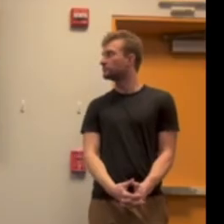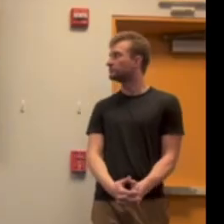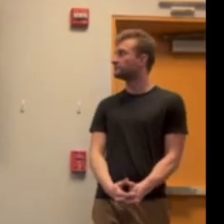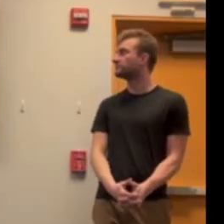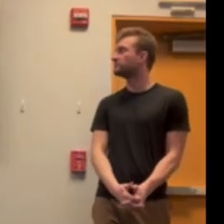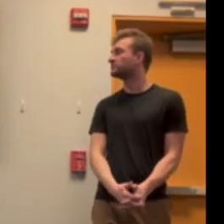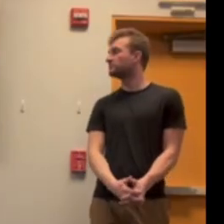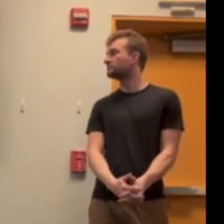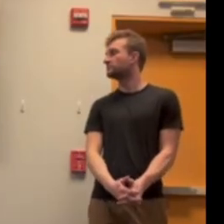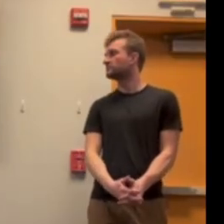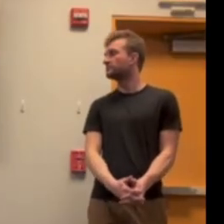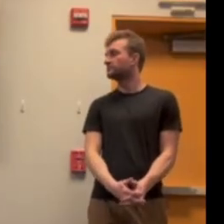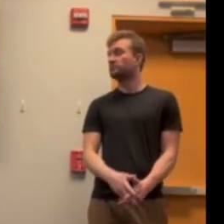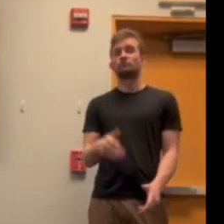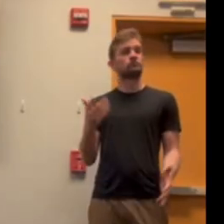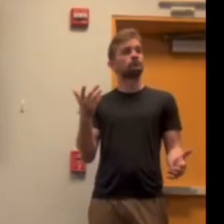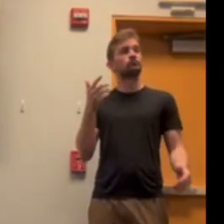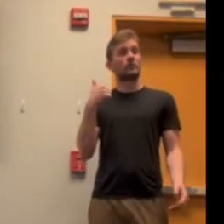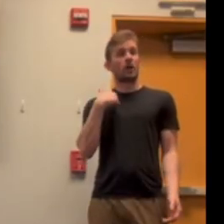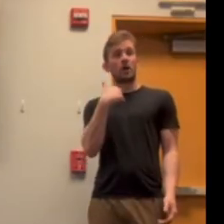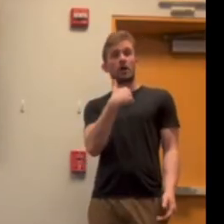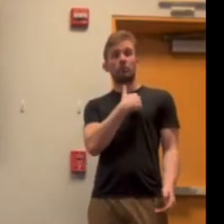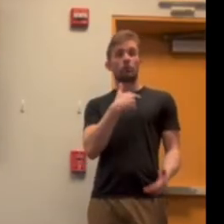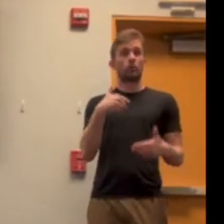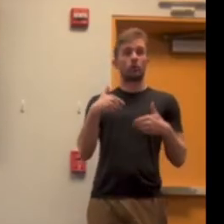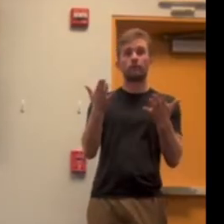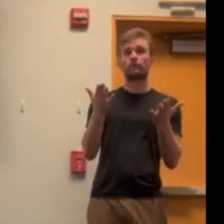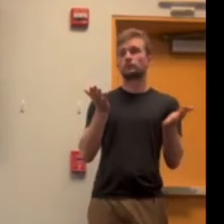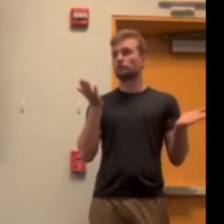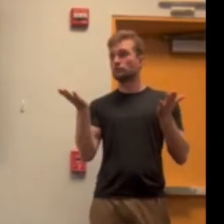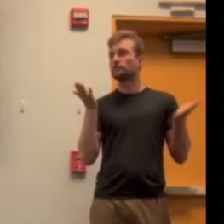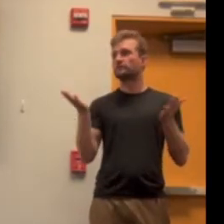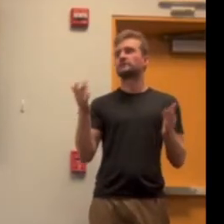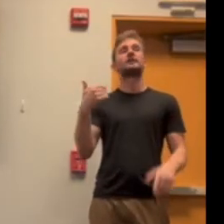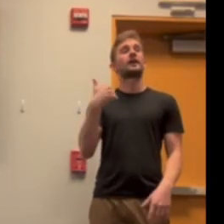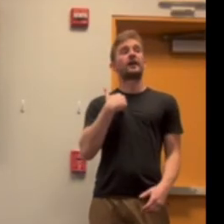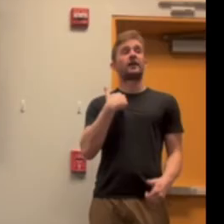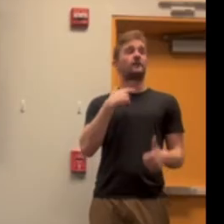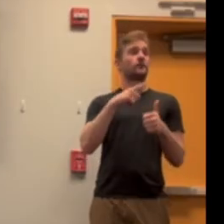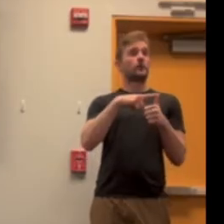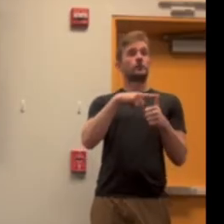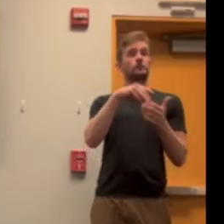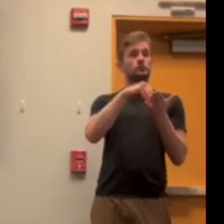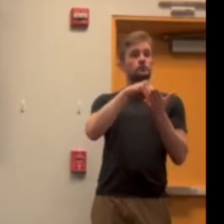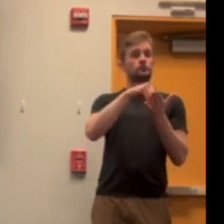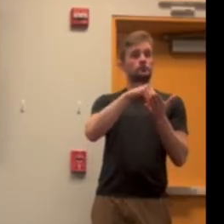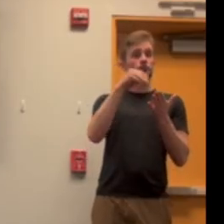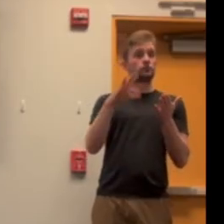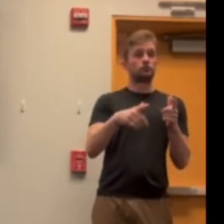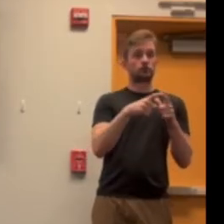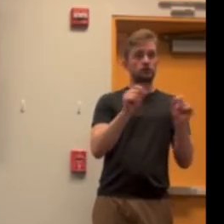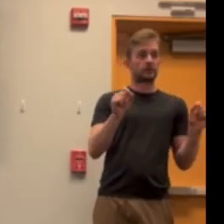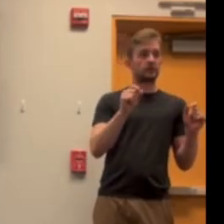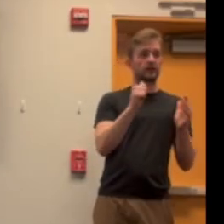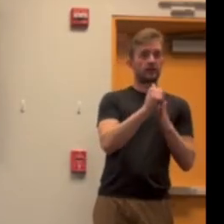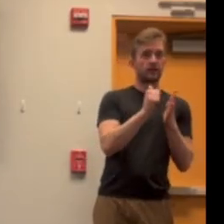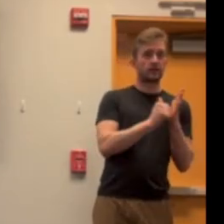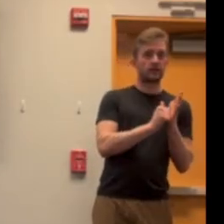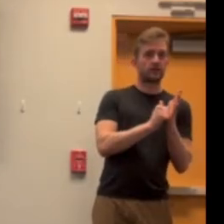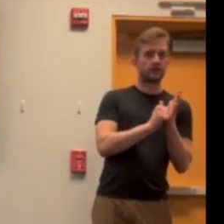And then what things we offer you, student checking accounts too. I do have a flyer on here as well. Did you want to swap out? It might be. We're almost